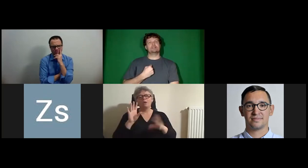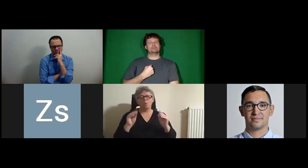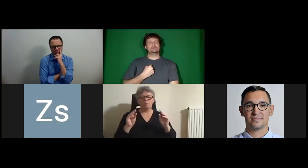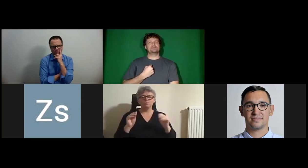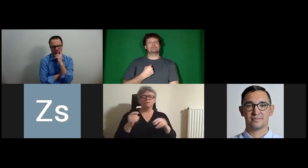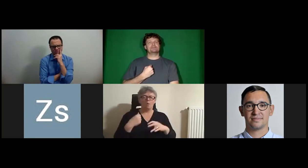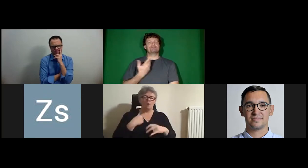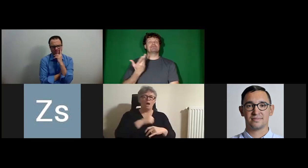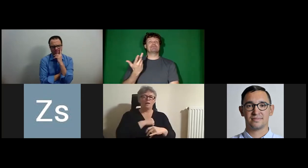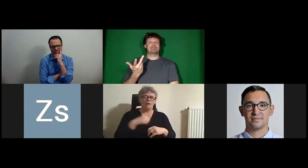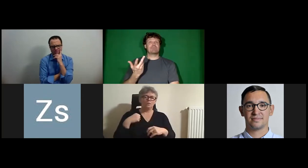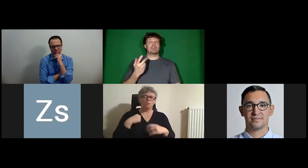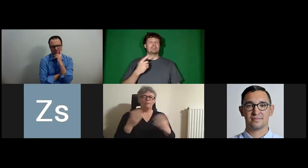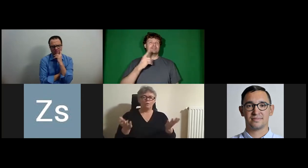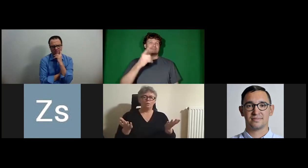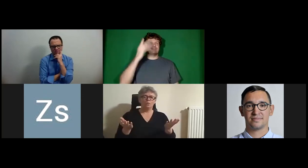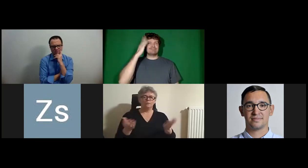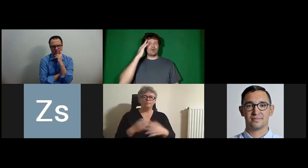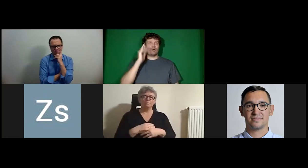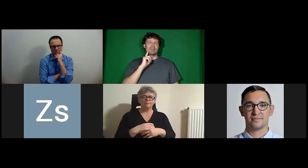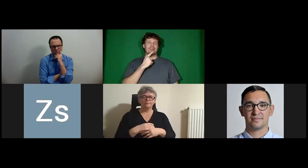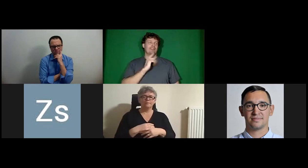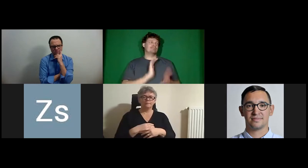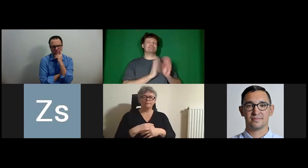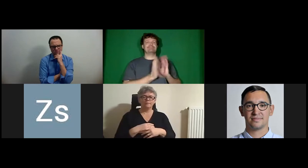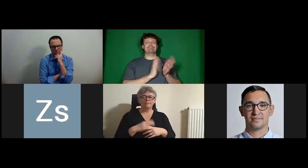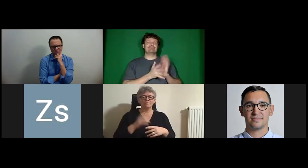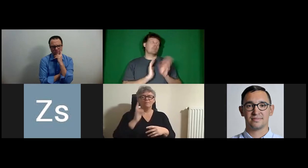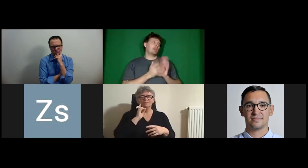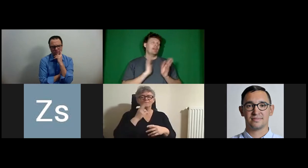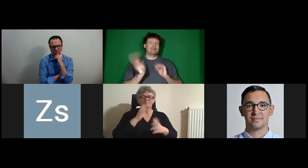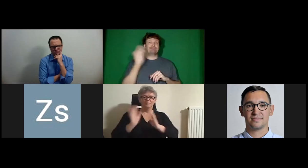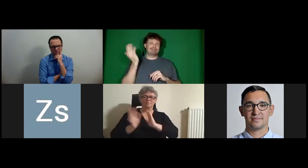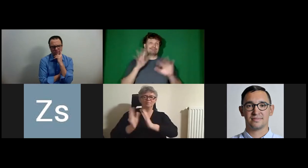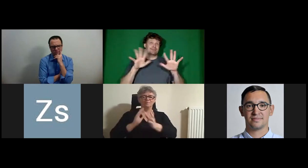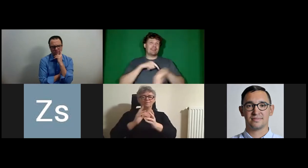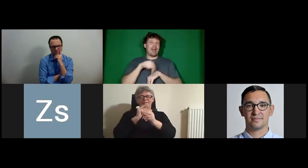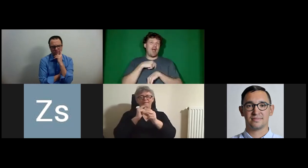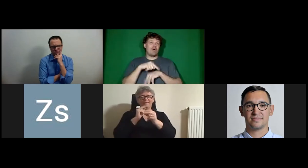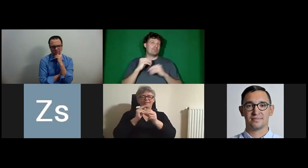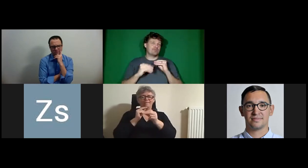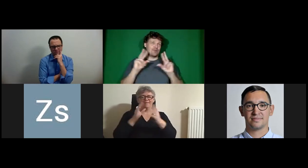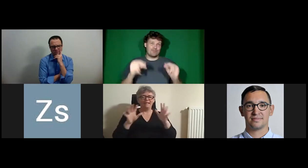people surrounding you? Honestly, many times I'm alone because